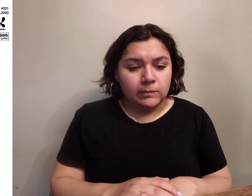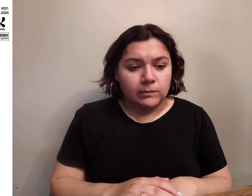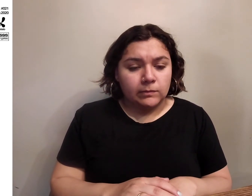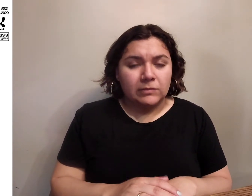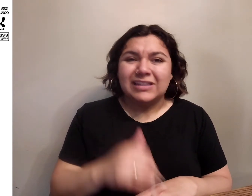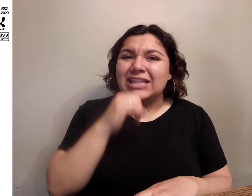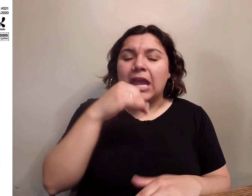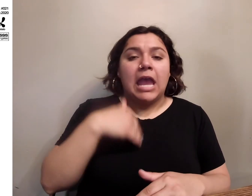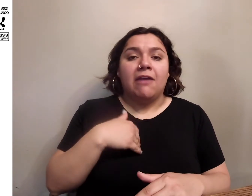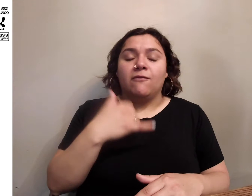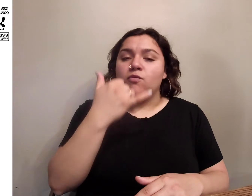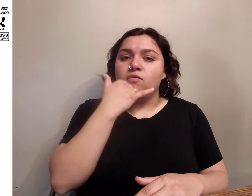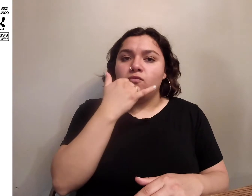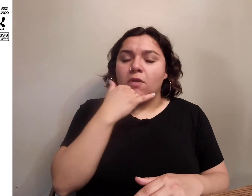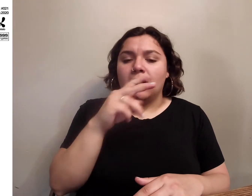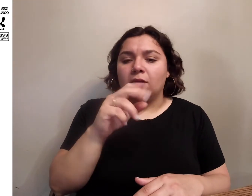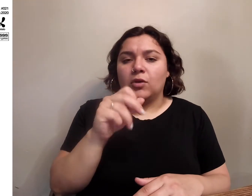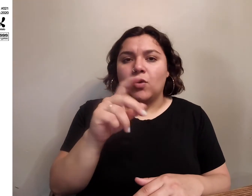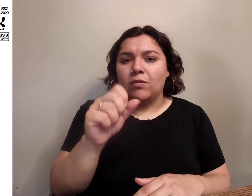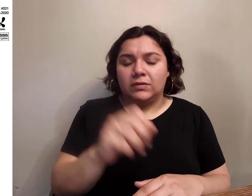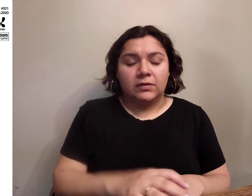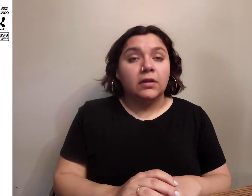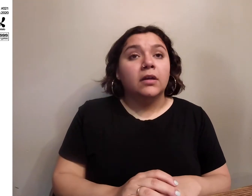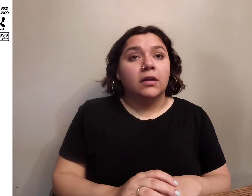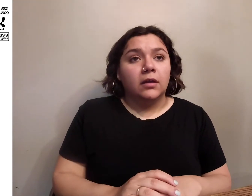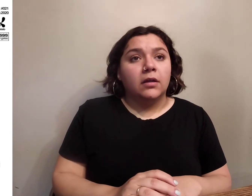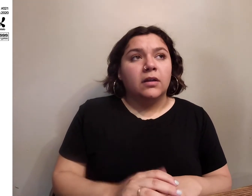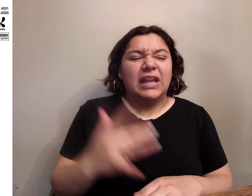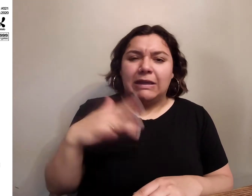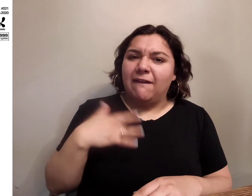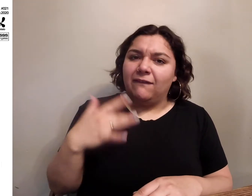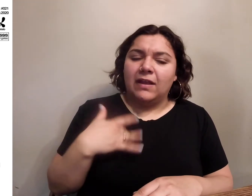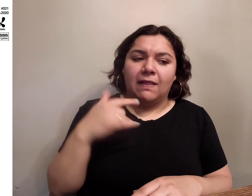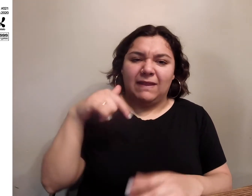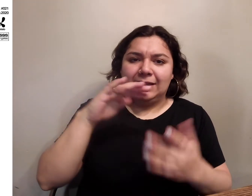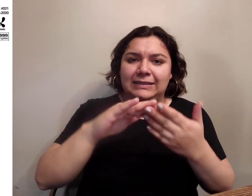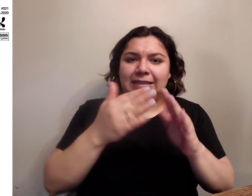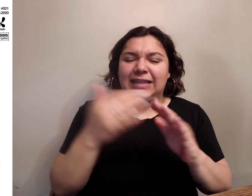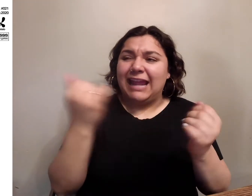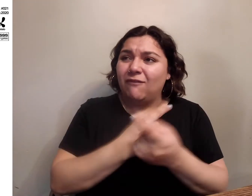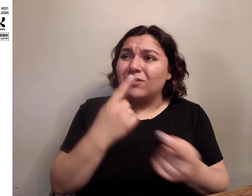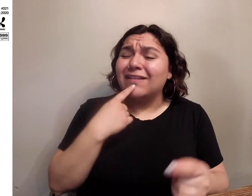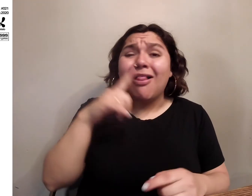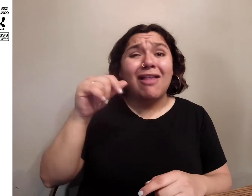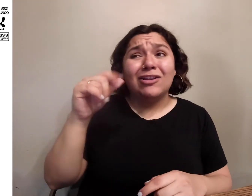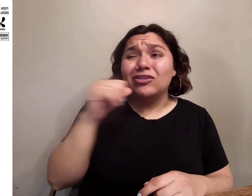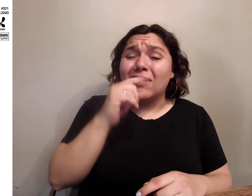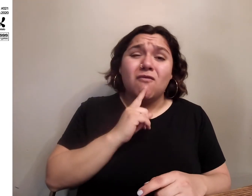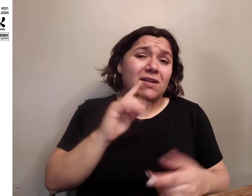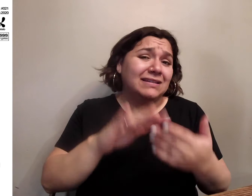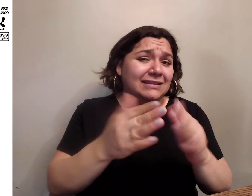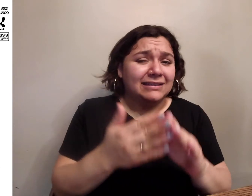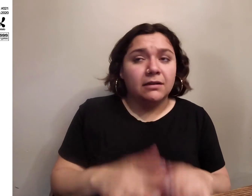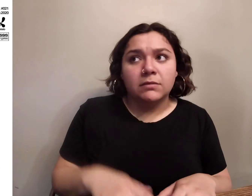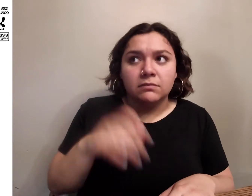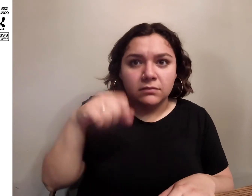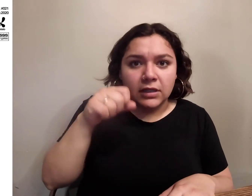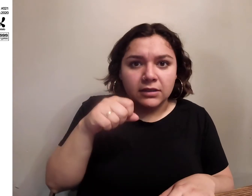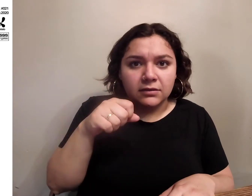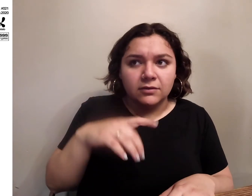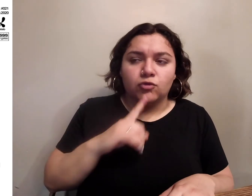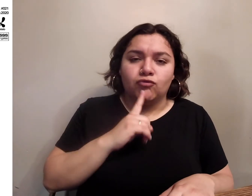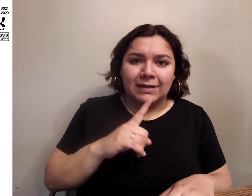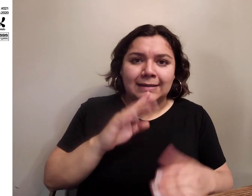are no wrong notes. And that's the way I feel about the city when everyone says, Los Angeles is not a real city. I'm like, it is.